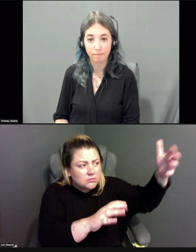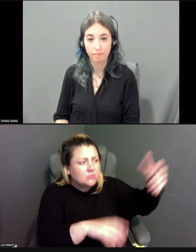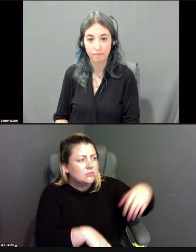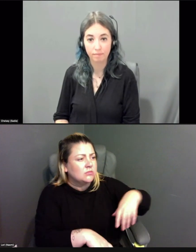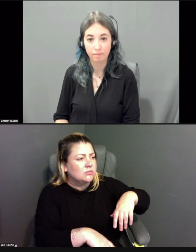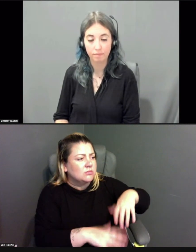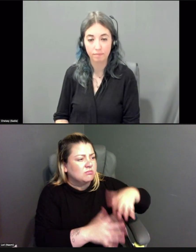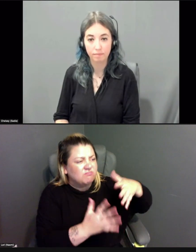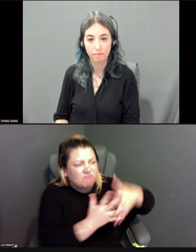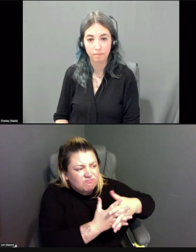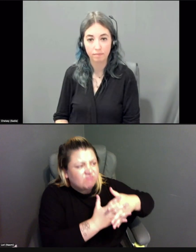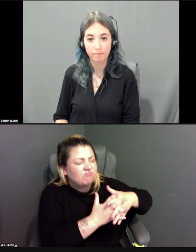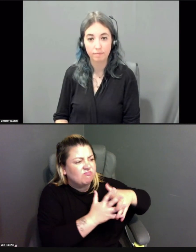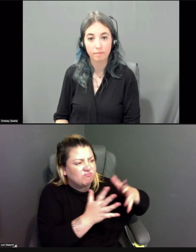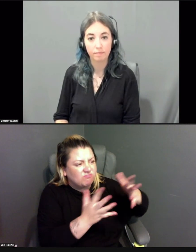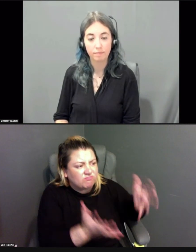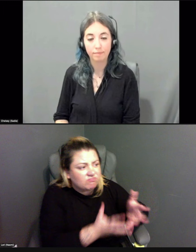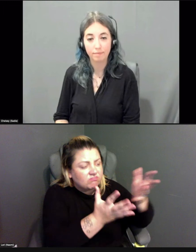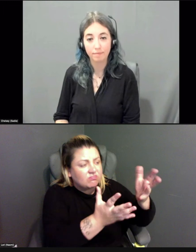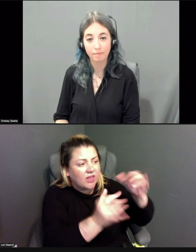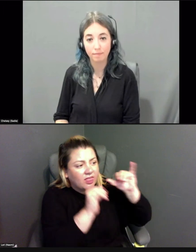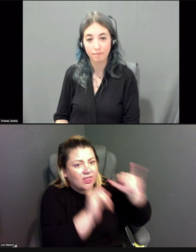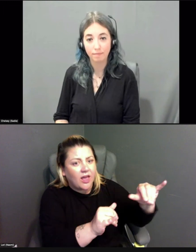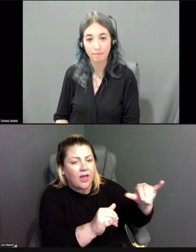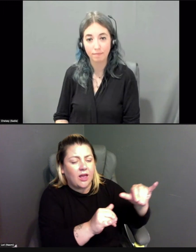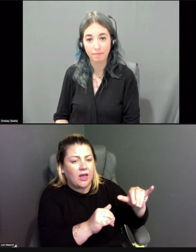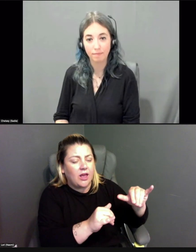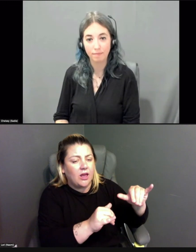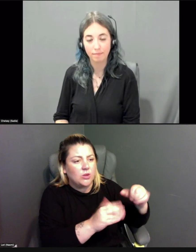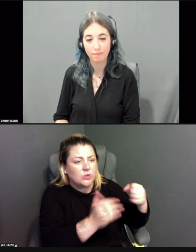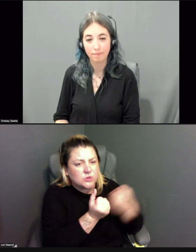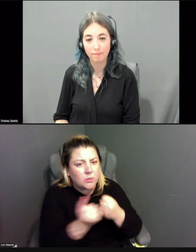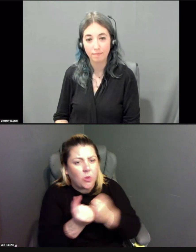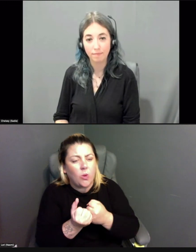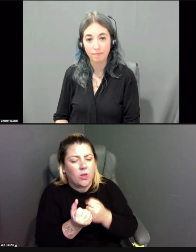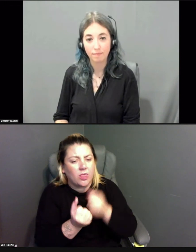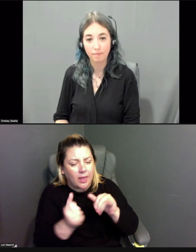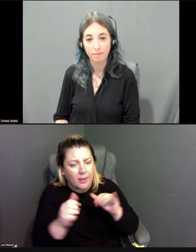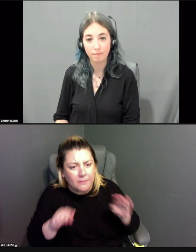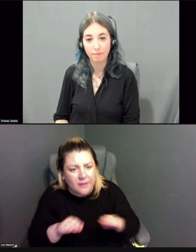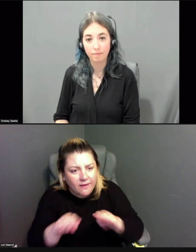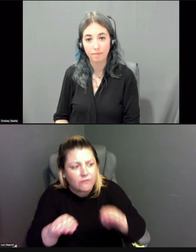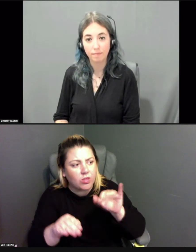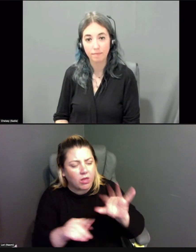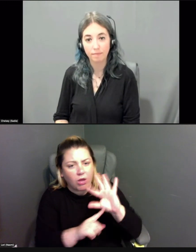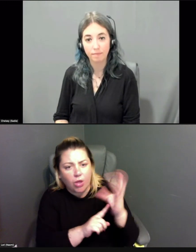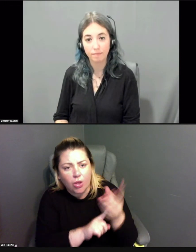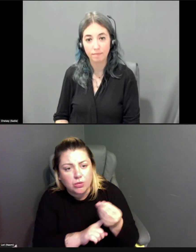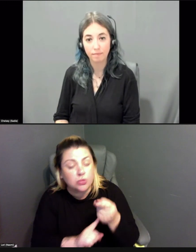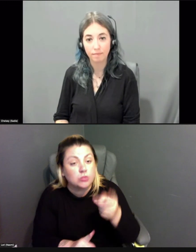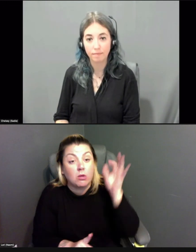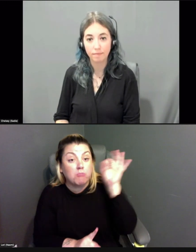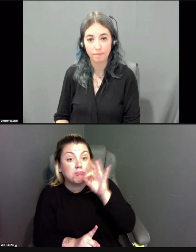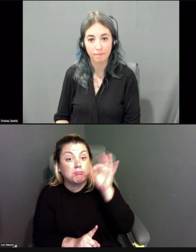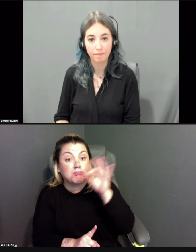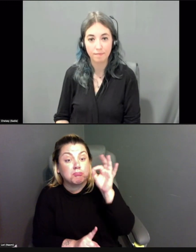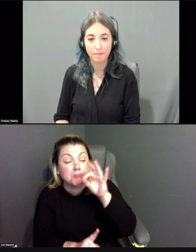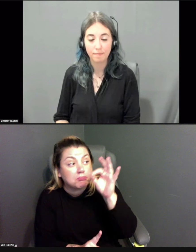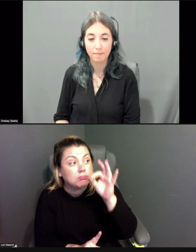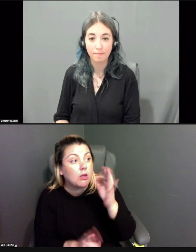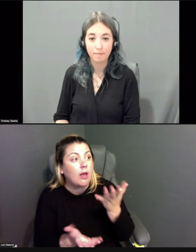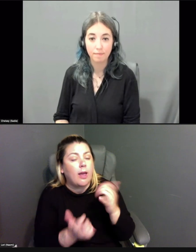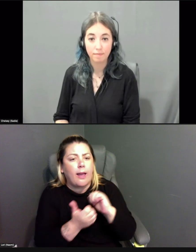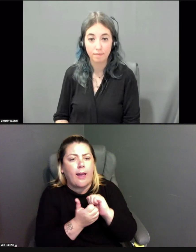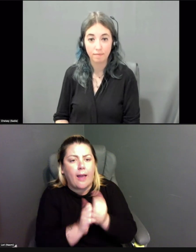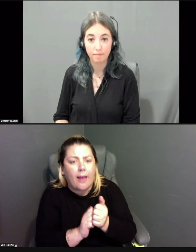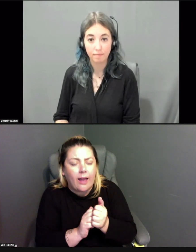in upholding dieting behaviors and diet culture, if like you are unaware about how